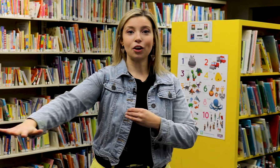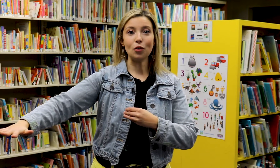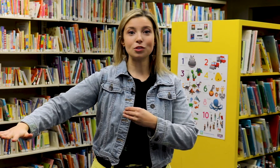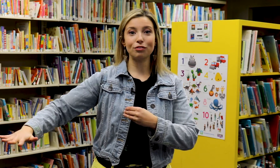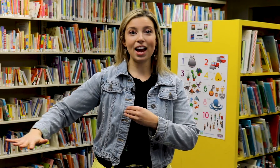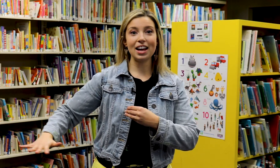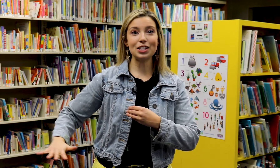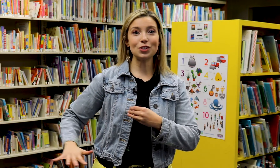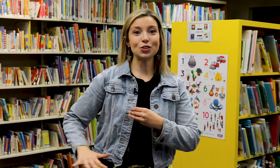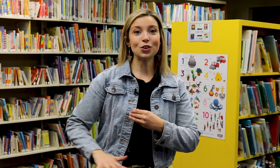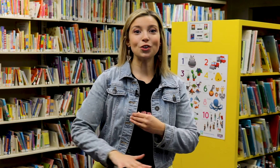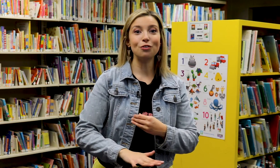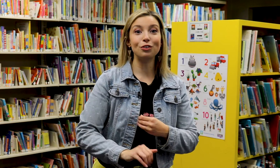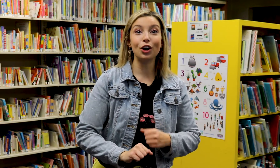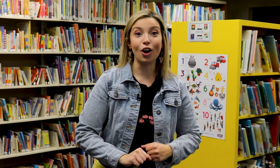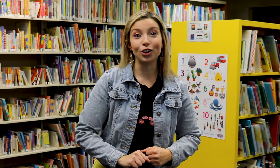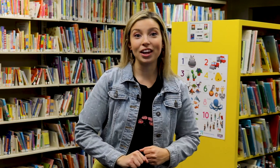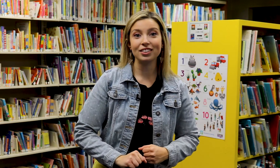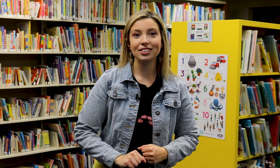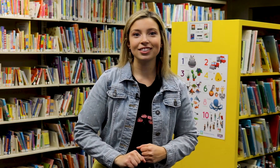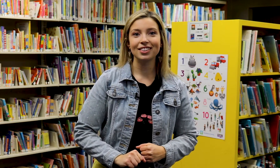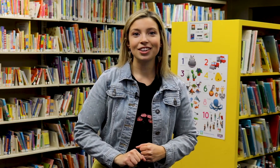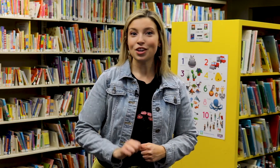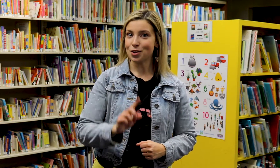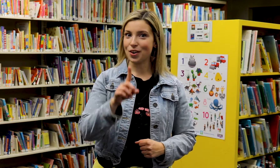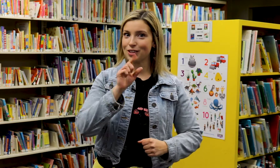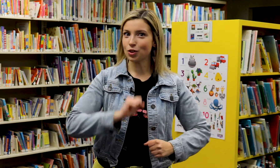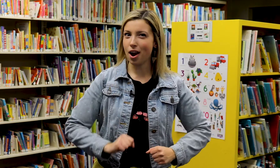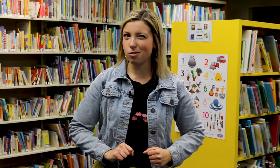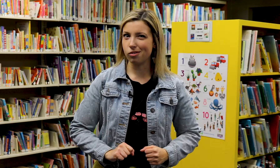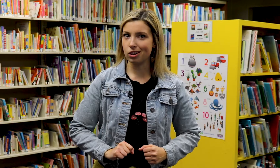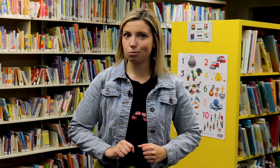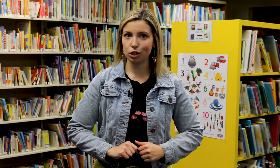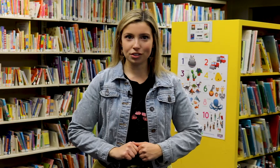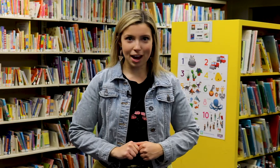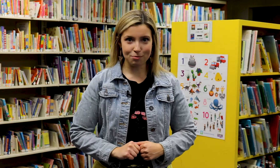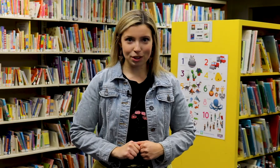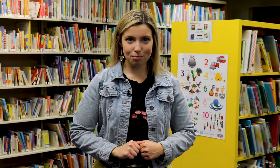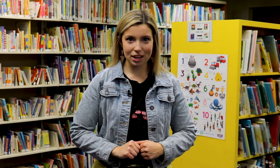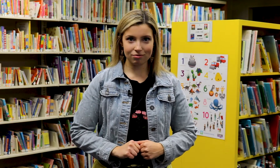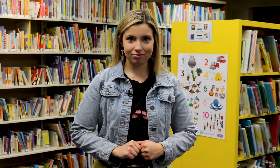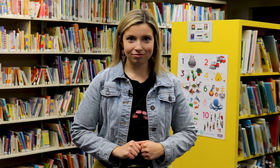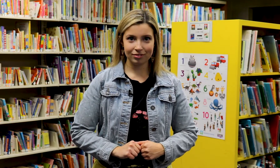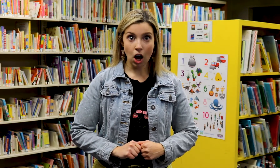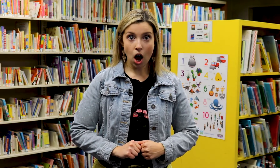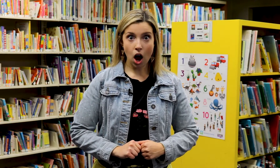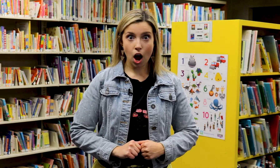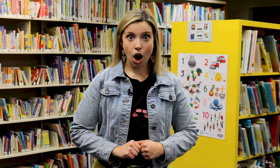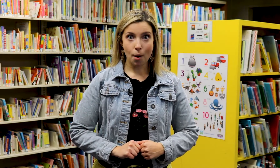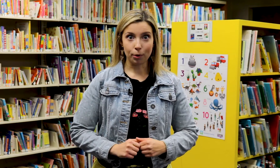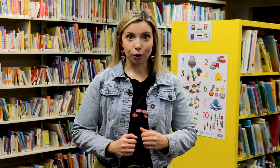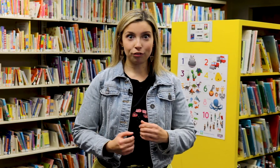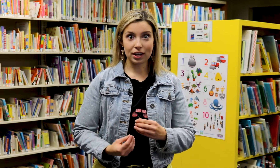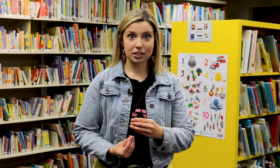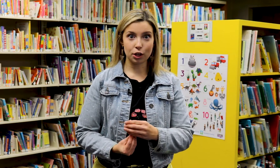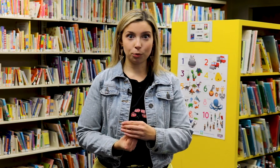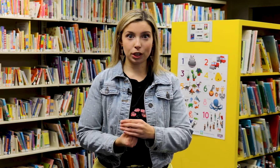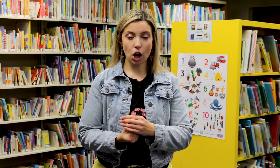goes flat in a circle for garden. You want to try it one more time with me? Perfect, here we